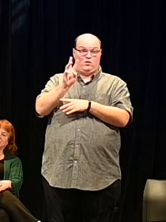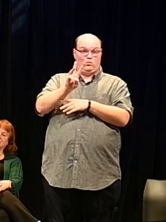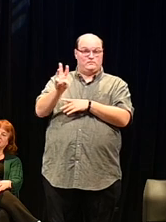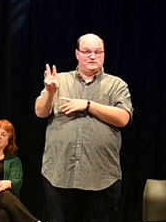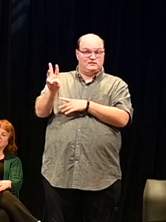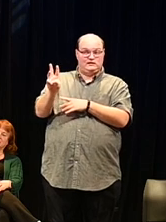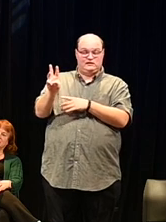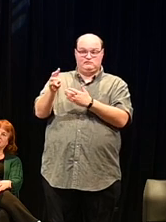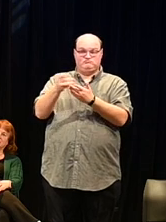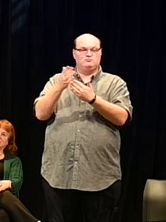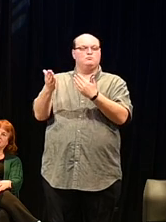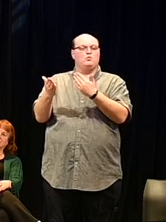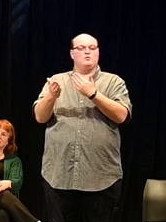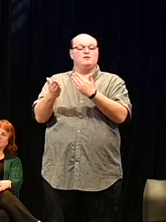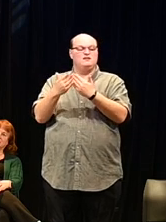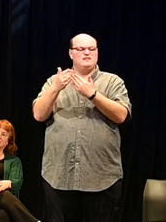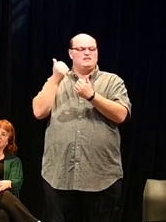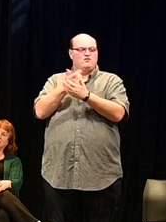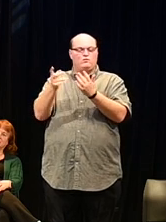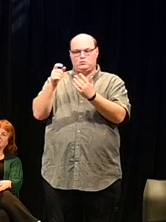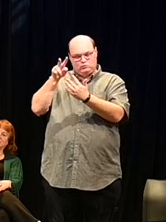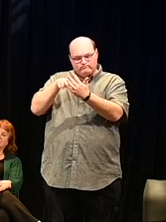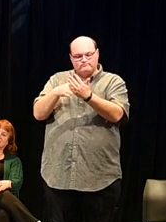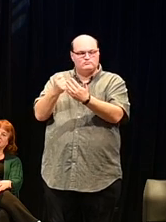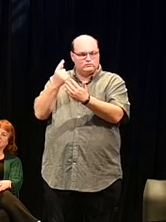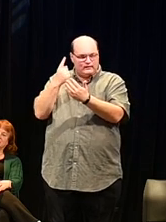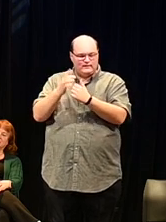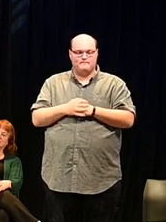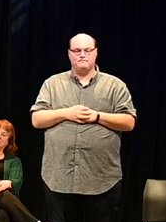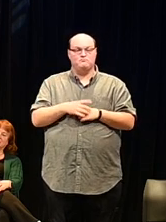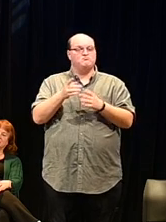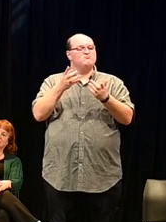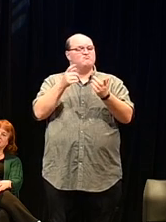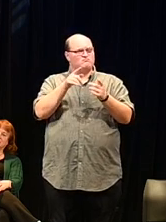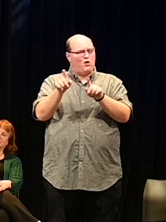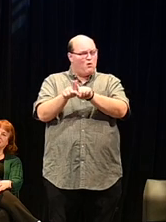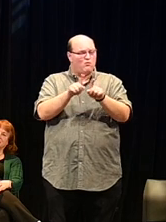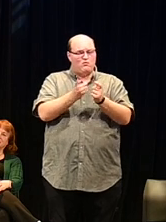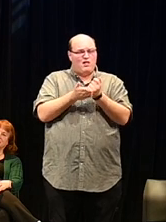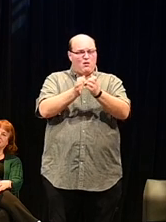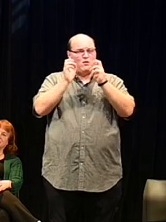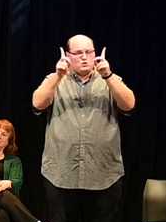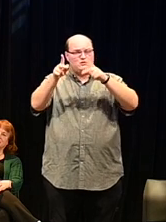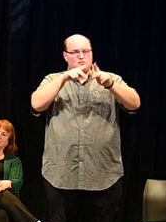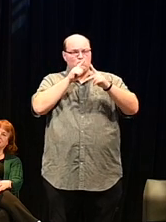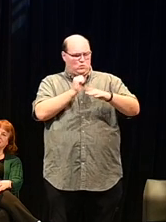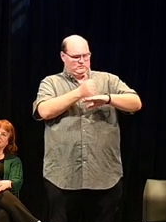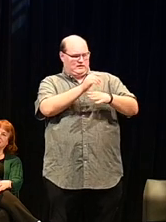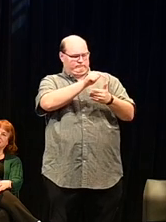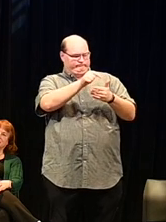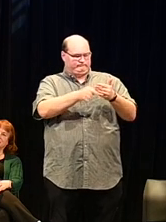website easier for everyone to read. It also helps to educate people who are putting these